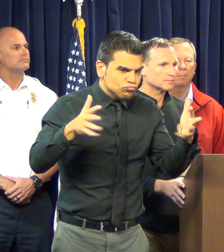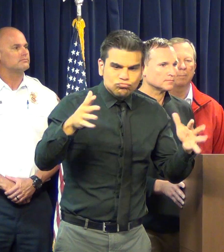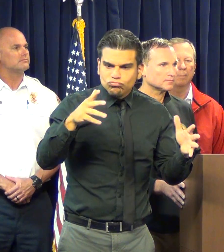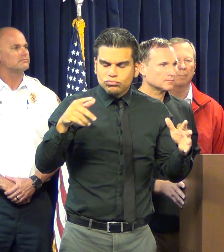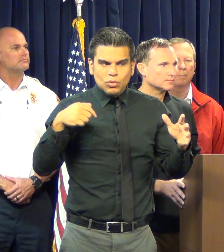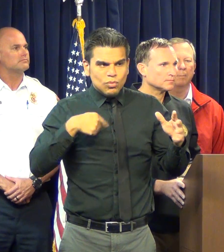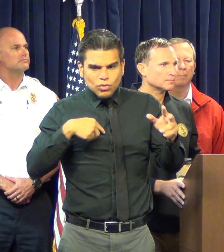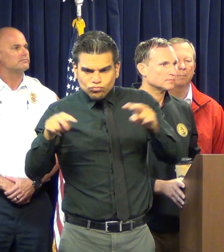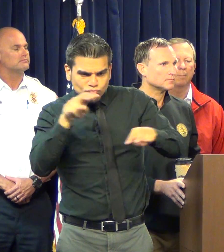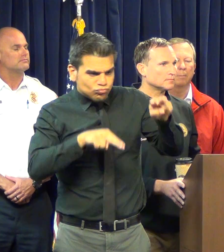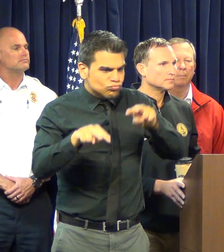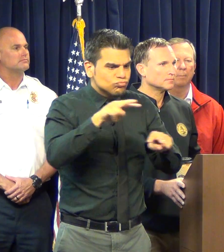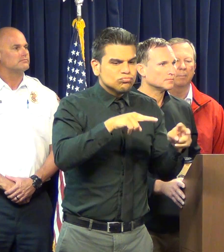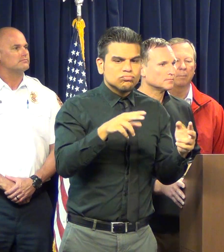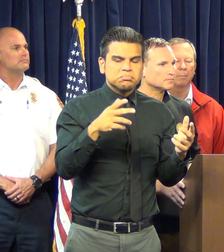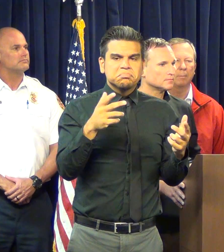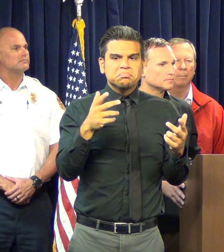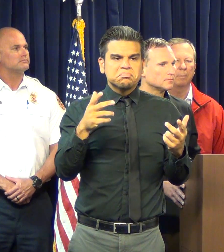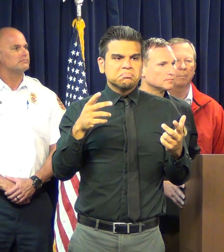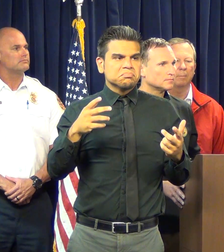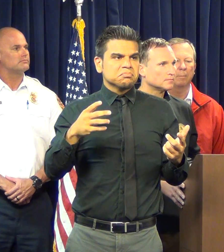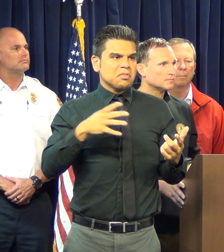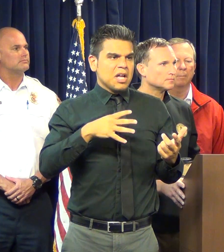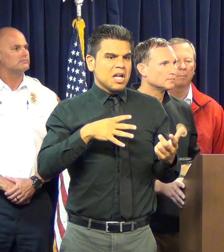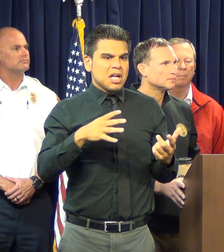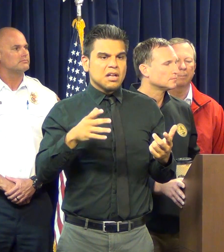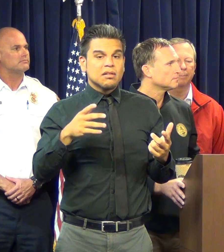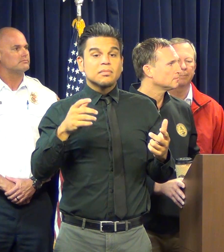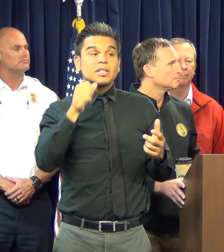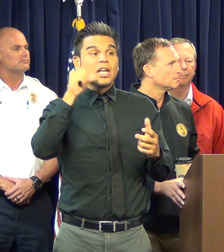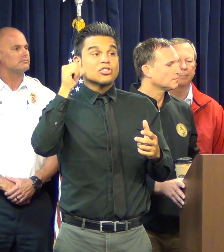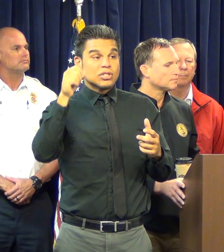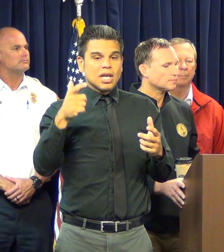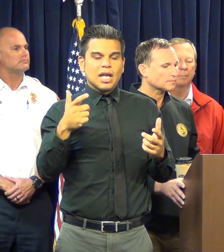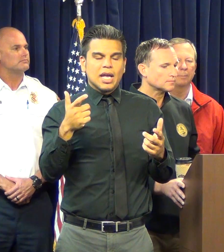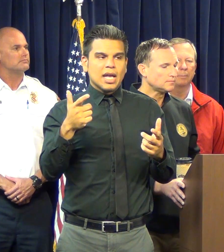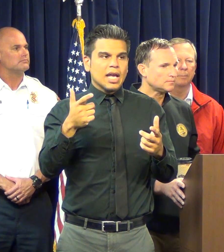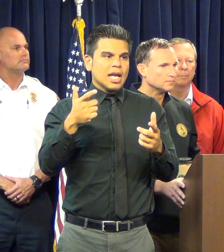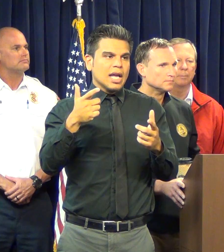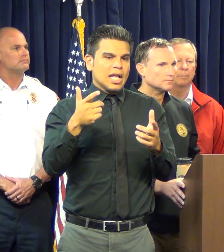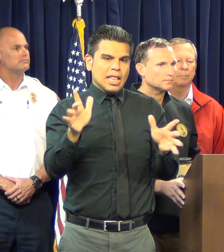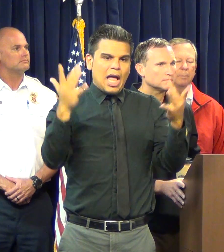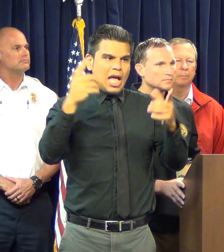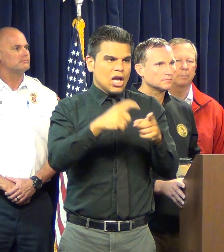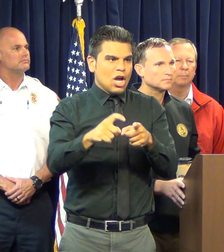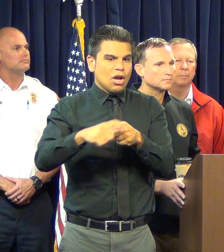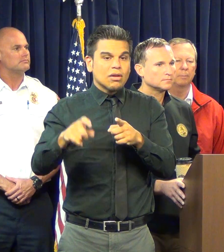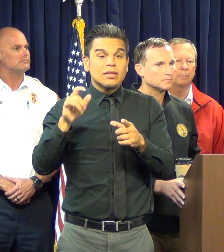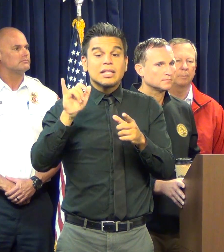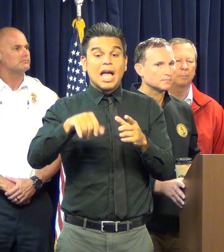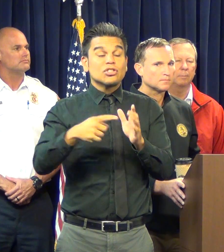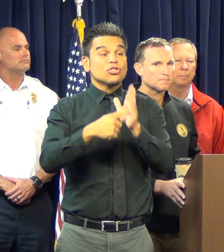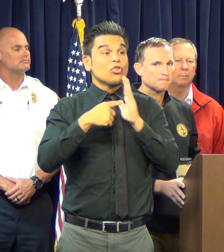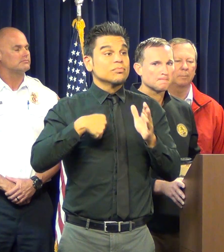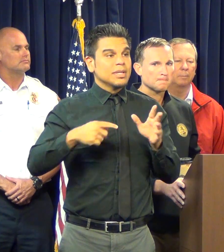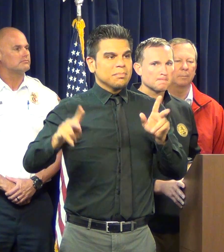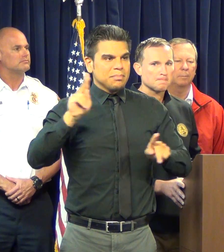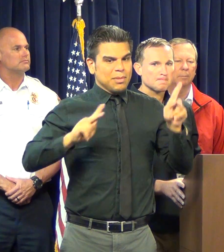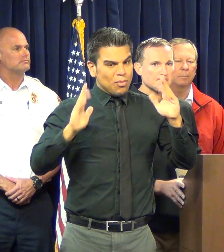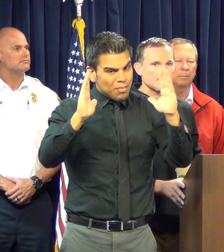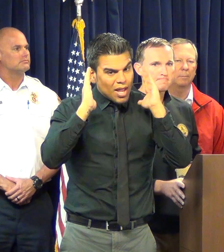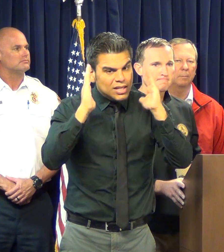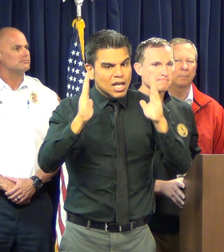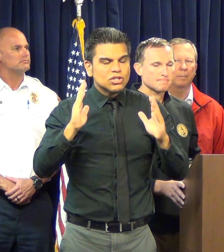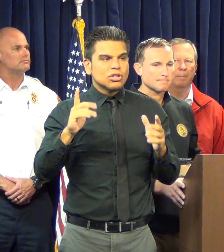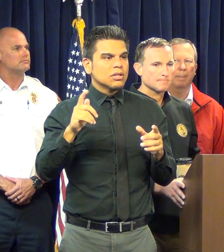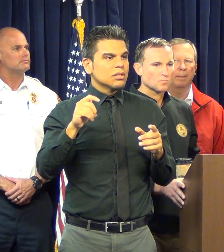very light call volume. So that tells me that people have heeded the warning, that they are inside, that people are not out on the roads. And that's good. That's where we want it to be.